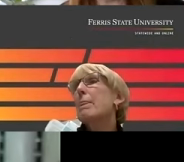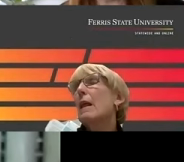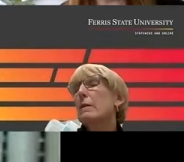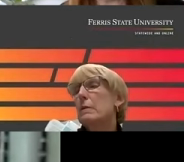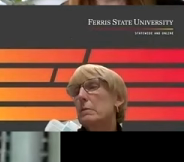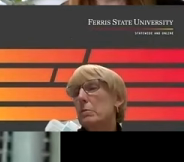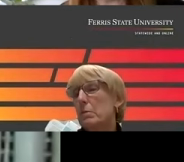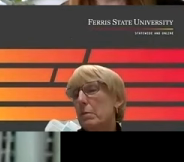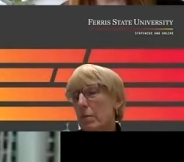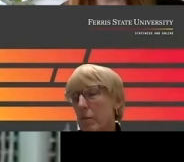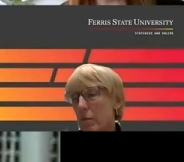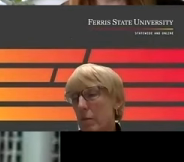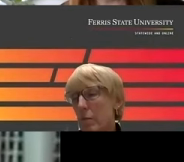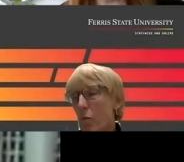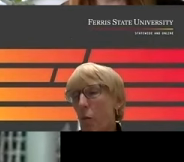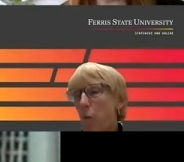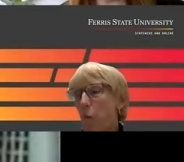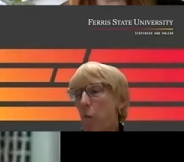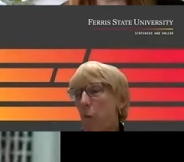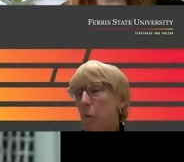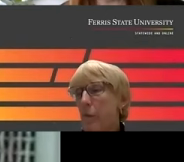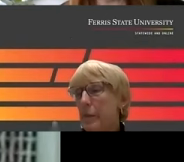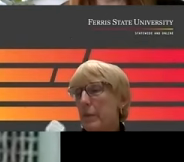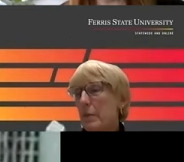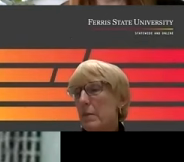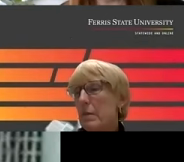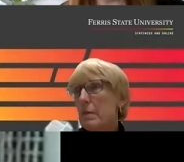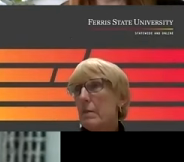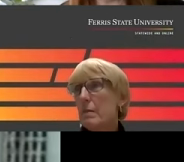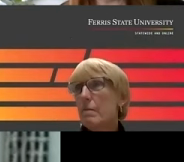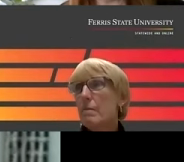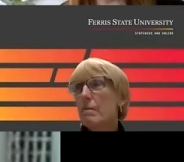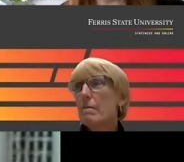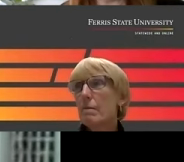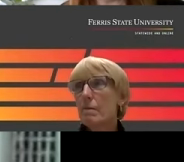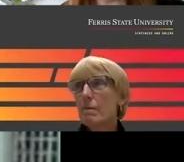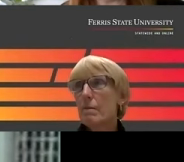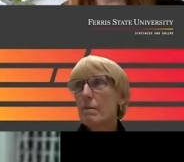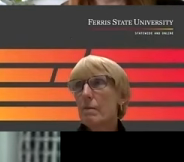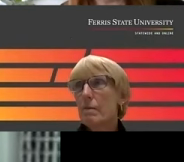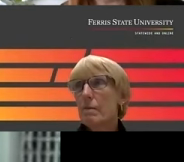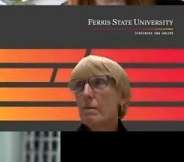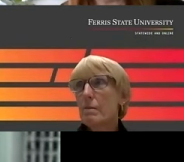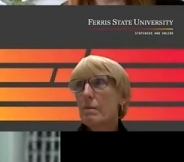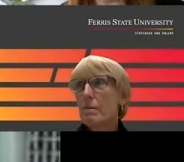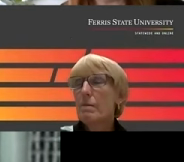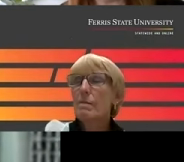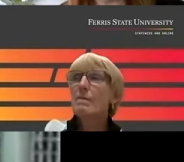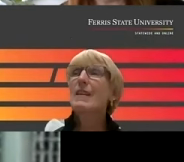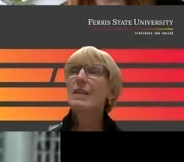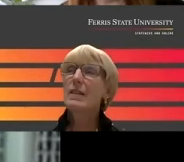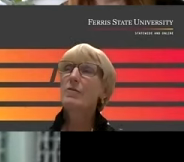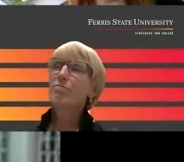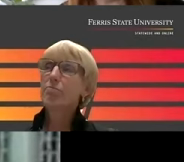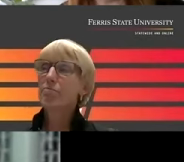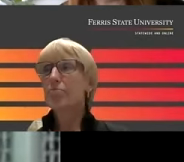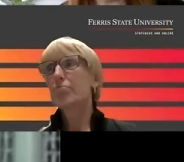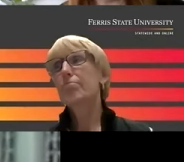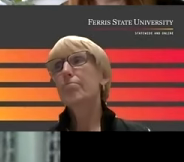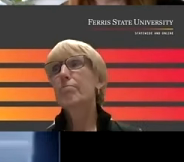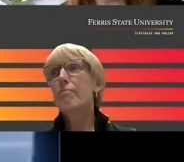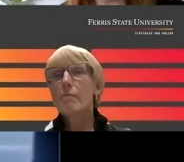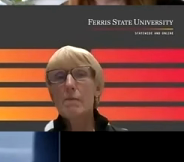5 years in Atmore State Penitentiary. Even as a child, he took things that didn't belong to him.